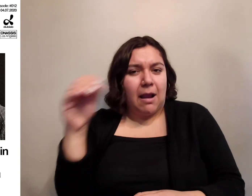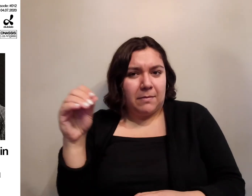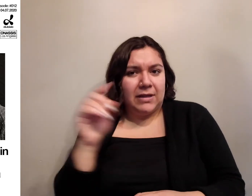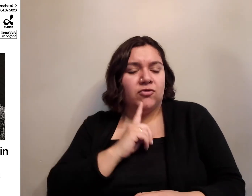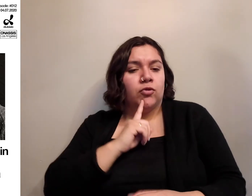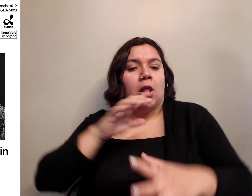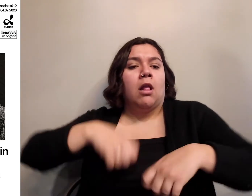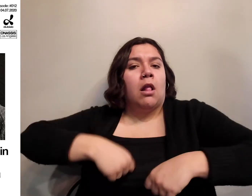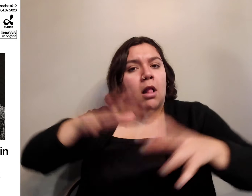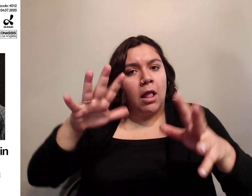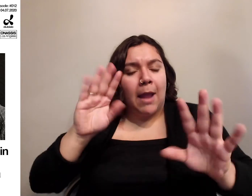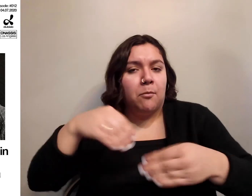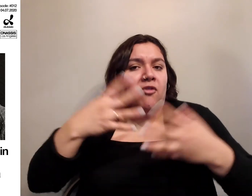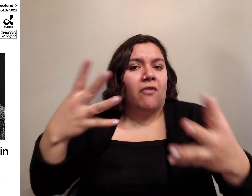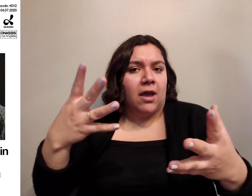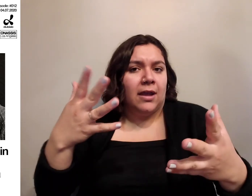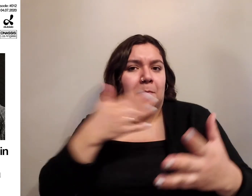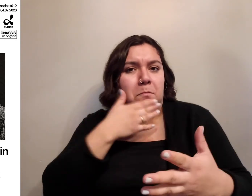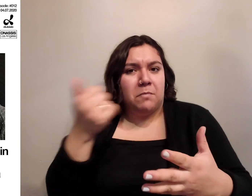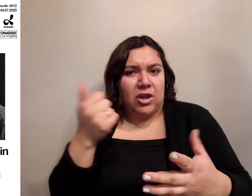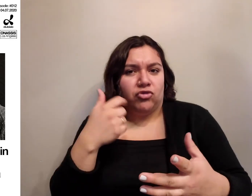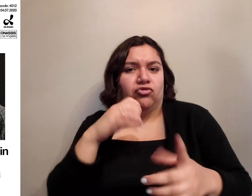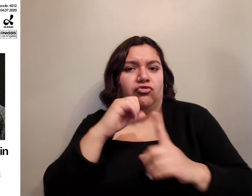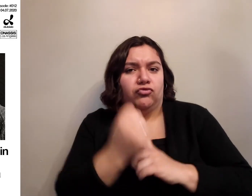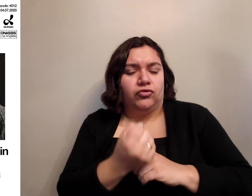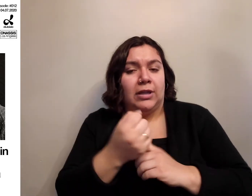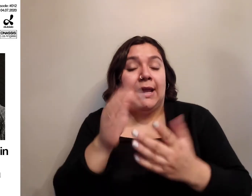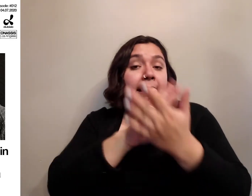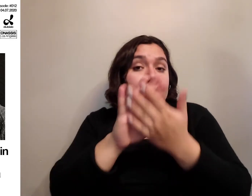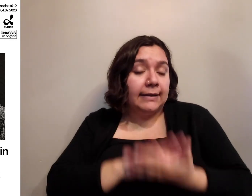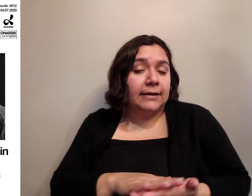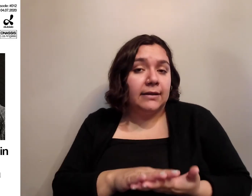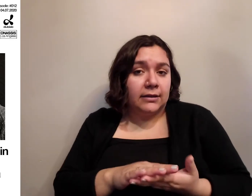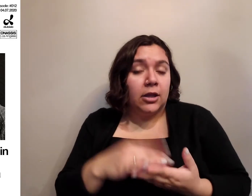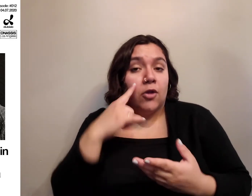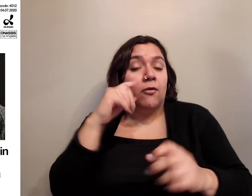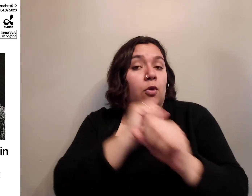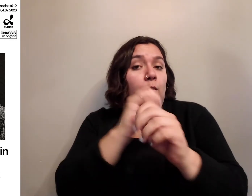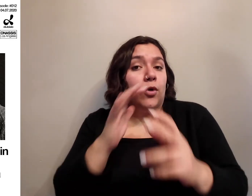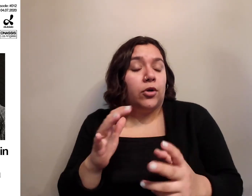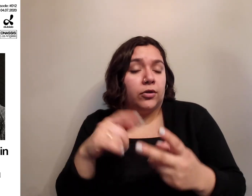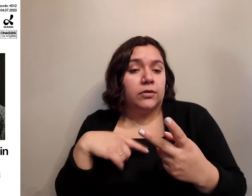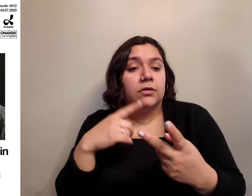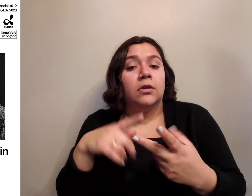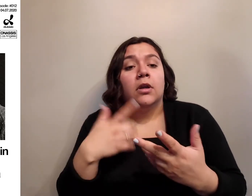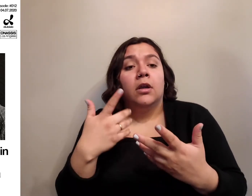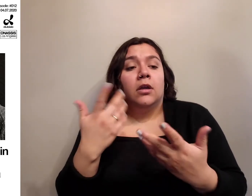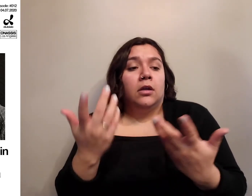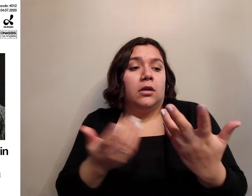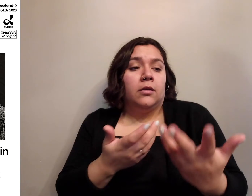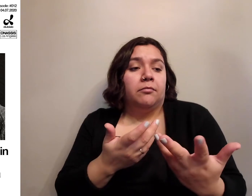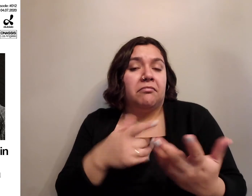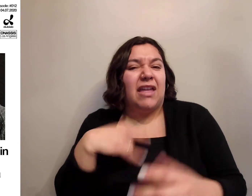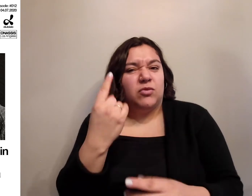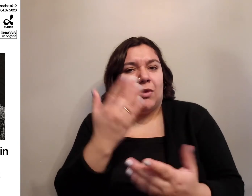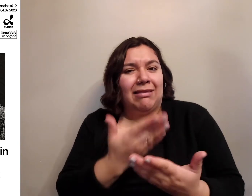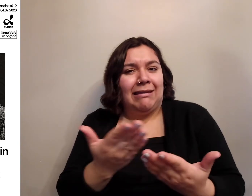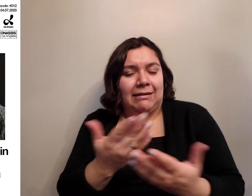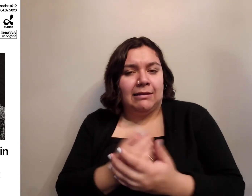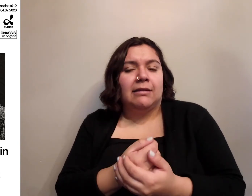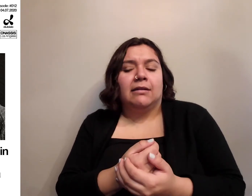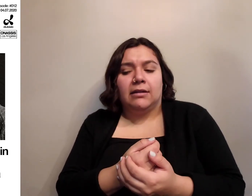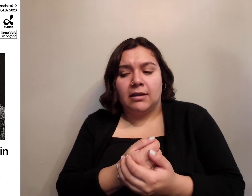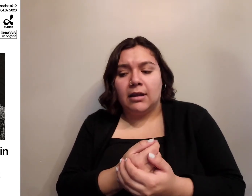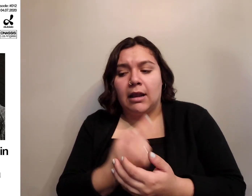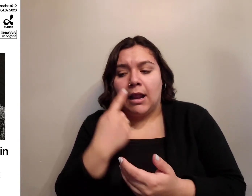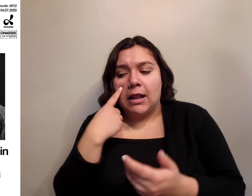to provide better sanitation for the workers. So that's one thing I think